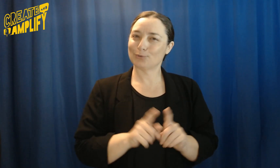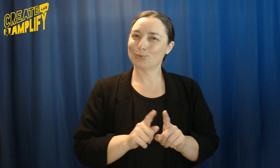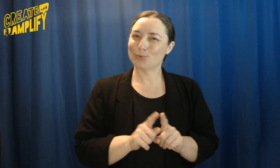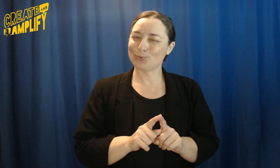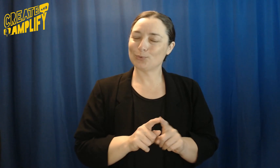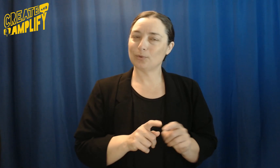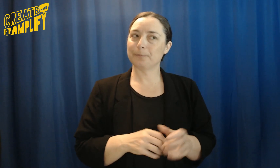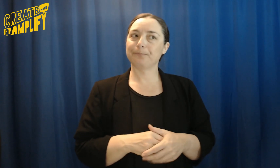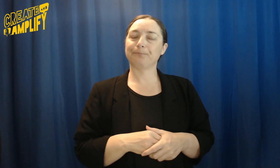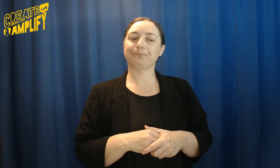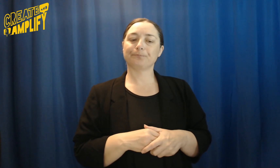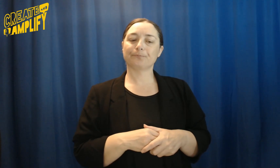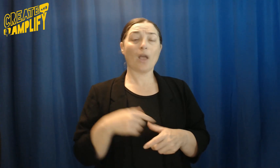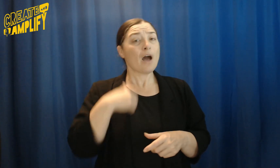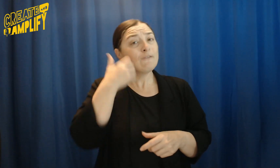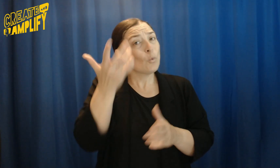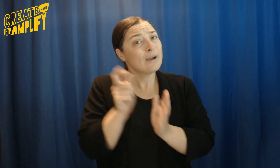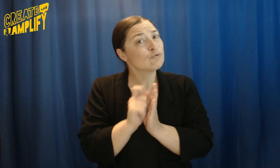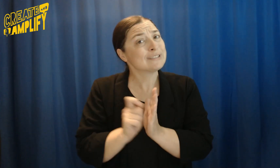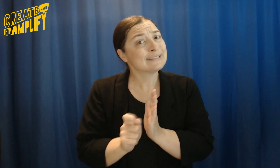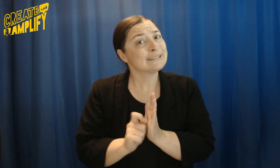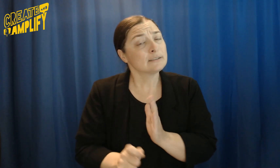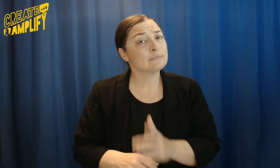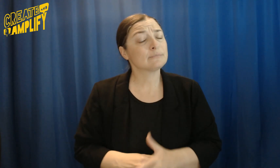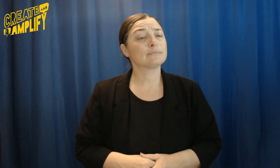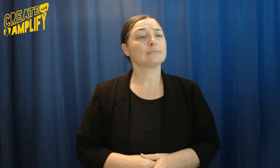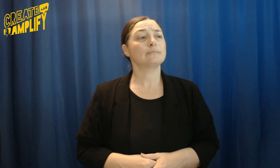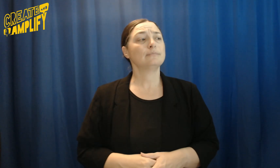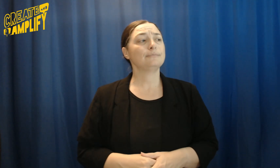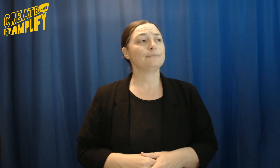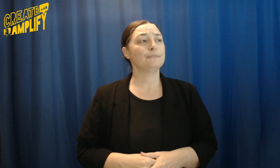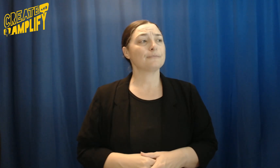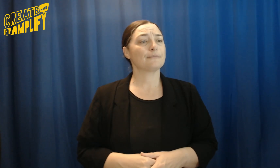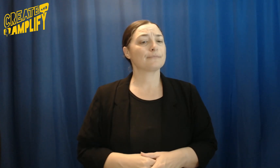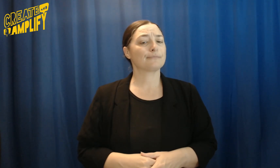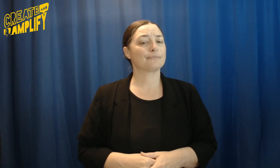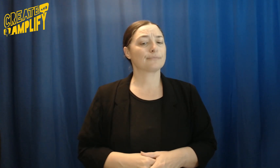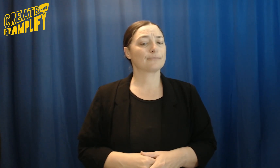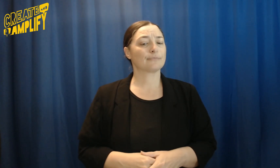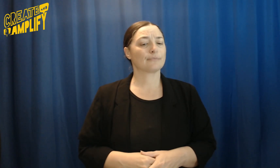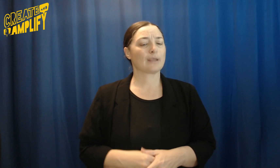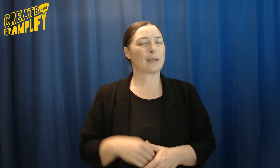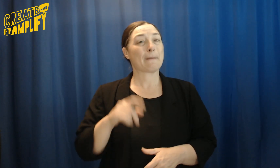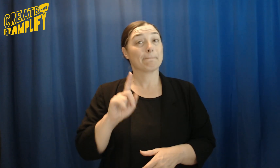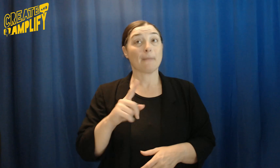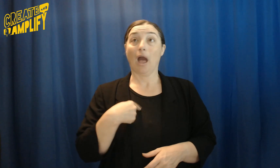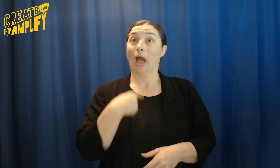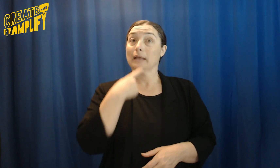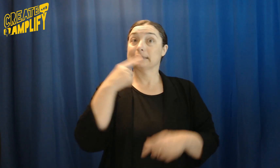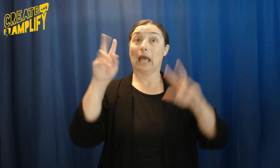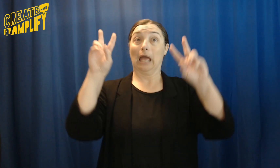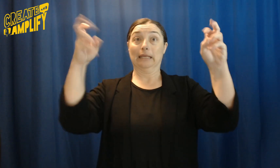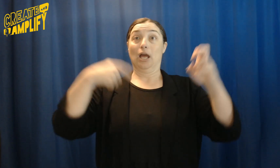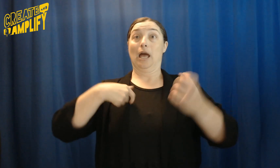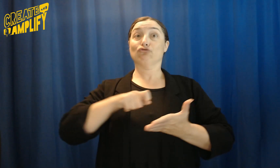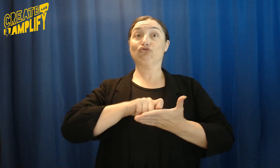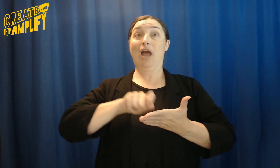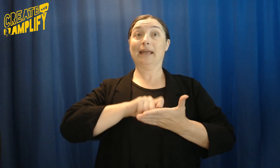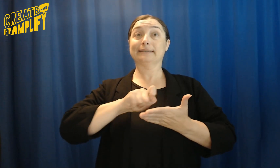always written. I didn't feel like I was allowed to say I was a writer until a couple of years ago.